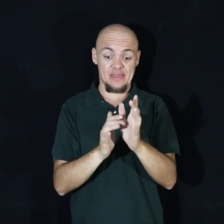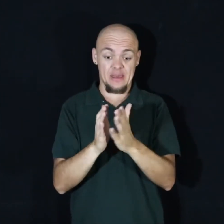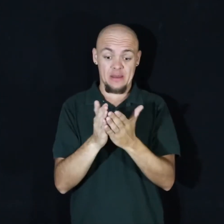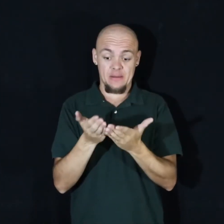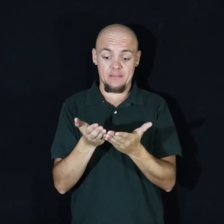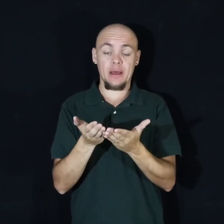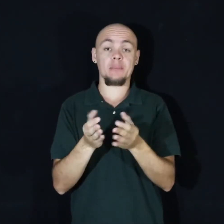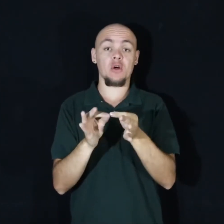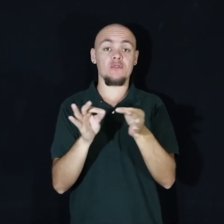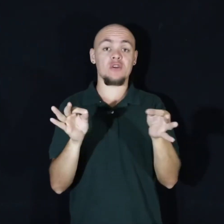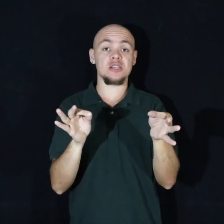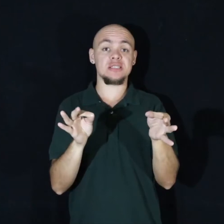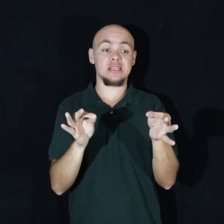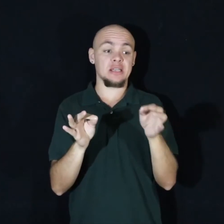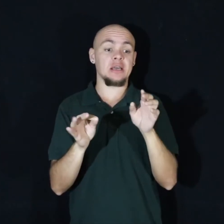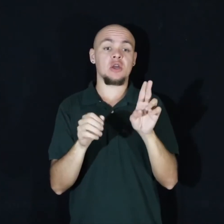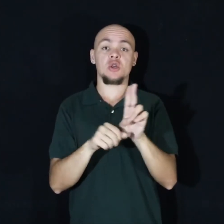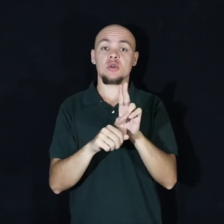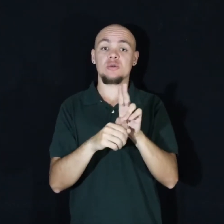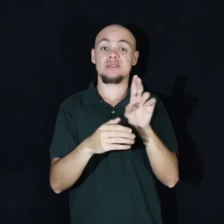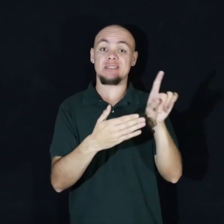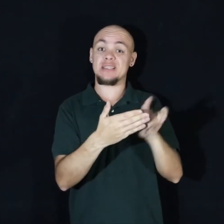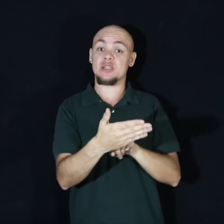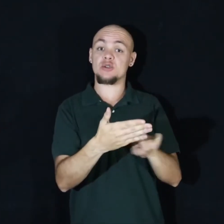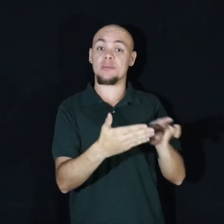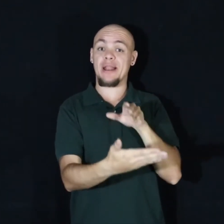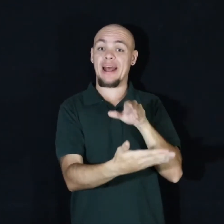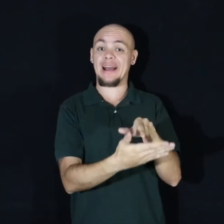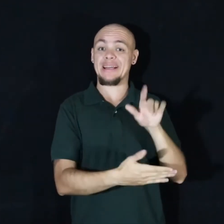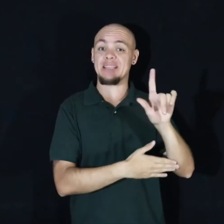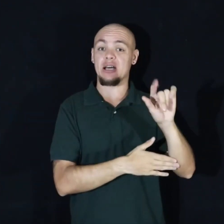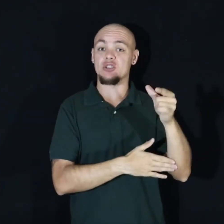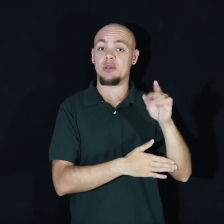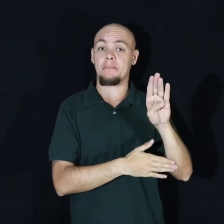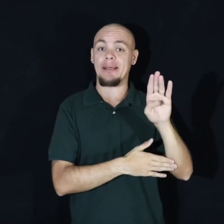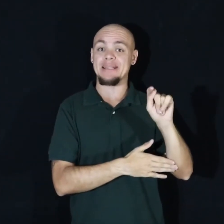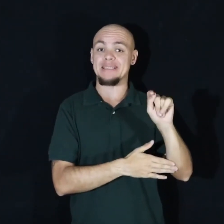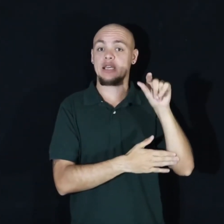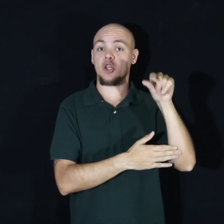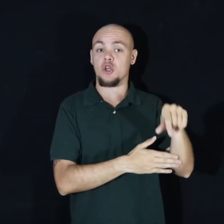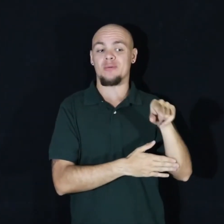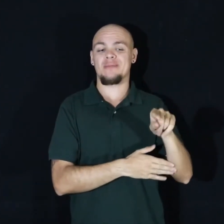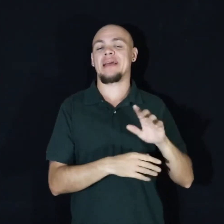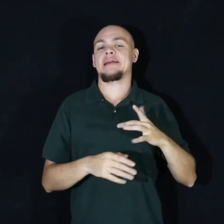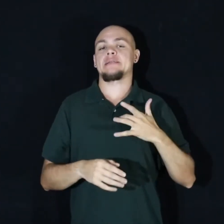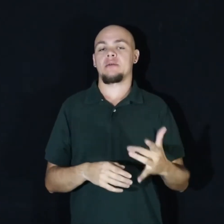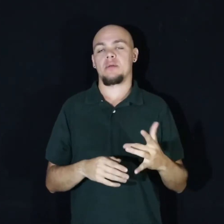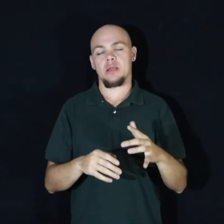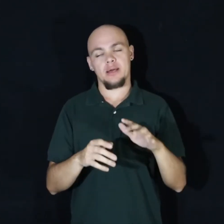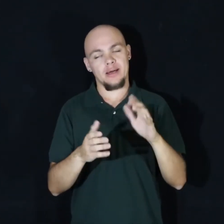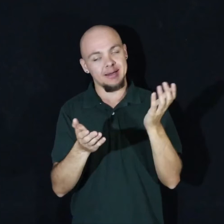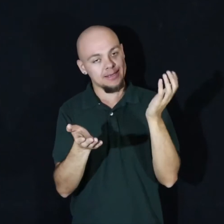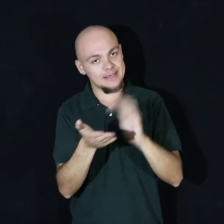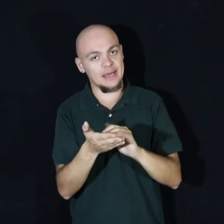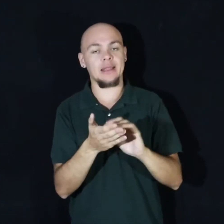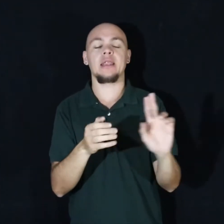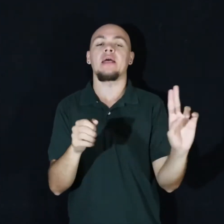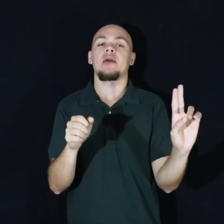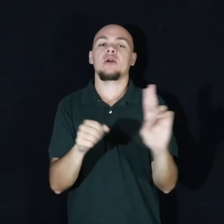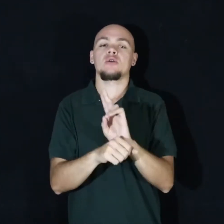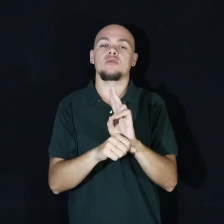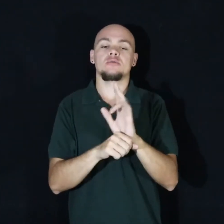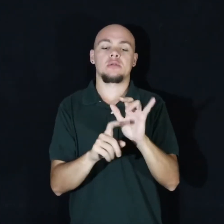Bible verses that are used to discriminate against LGBTQ plus people, and I see that many of them are used out